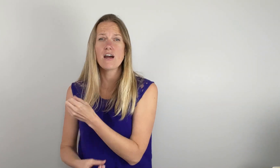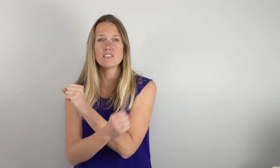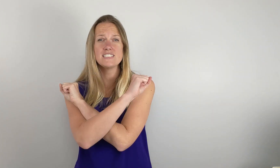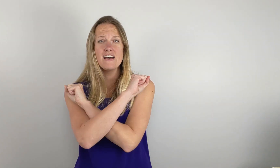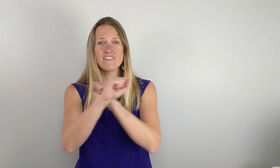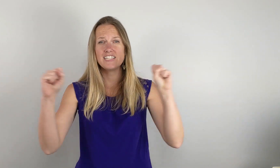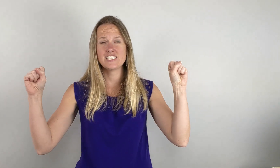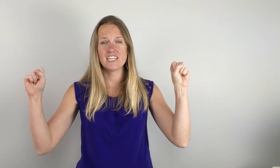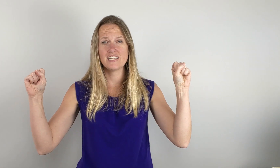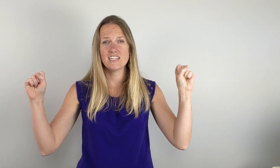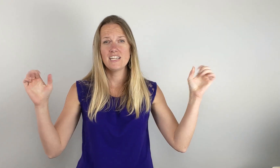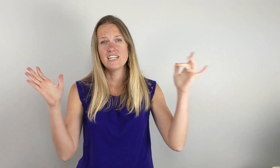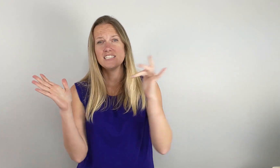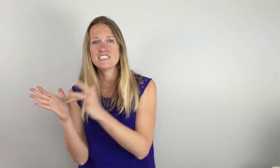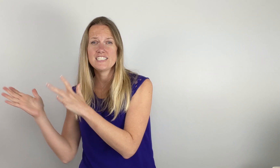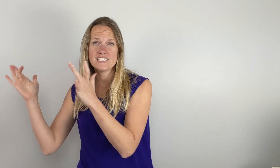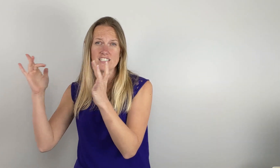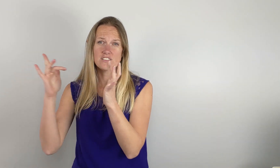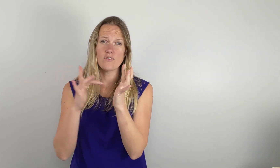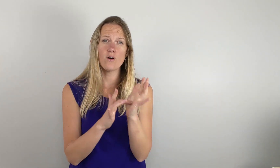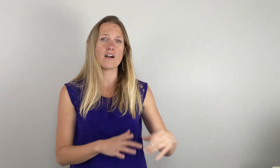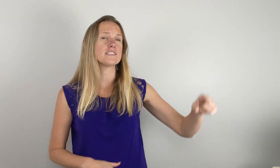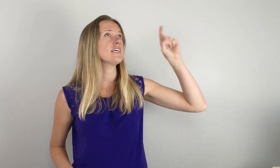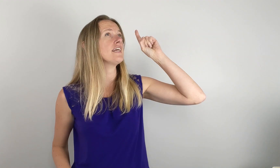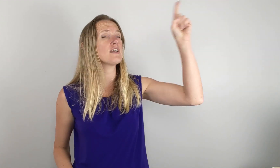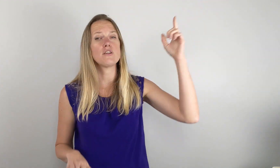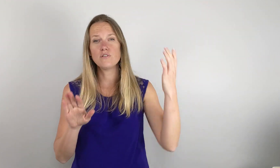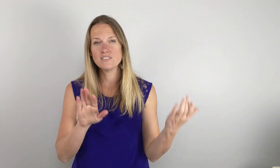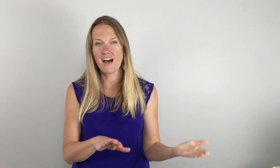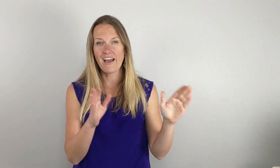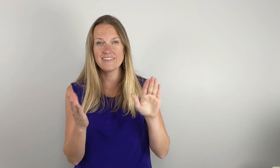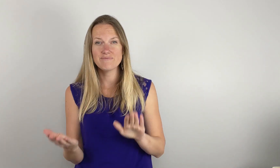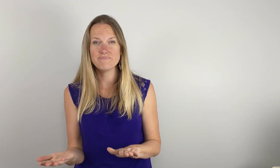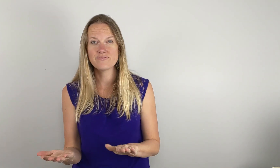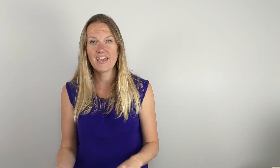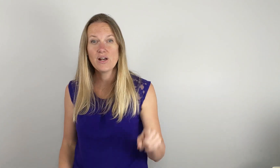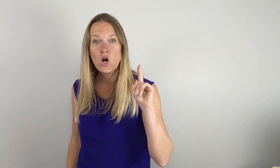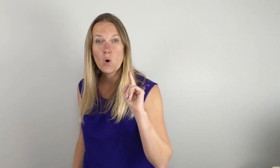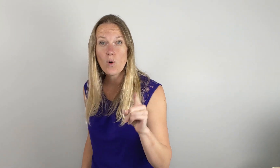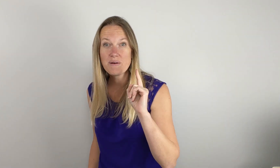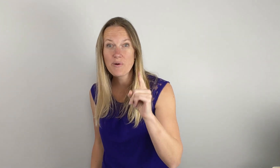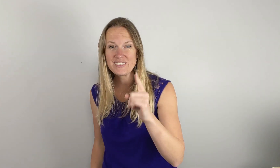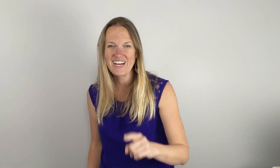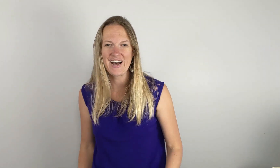our salvation. Jesus, for our sake, you died. Okay, one more